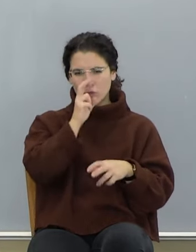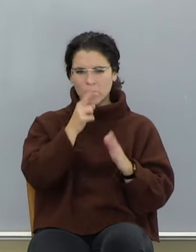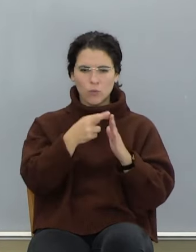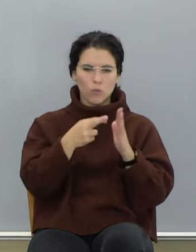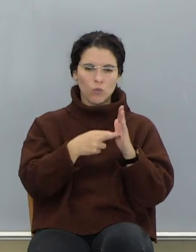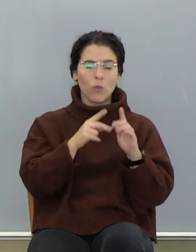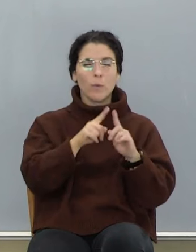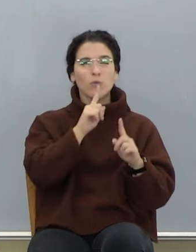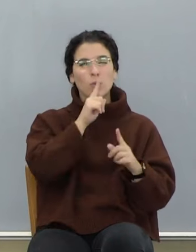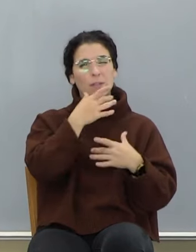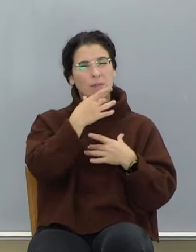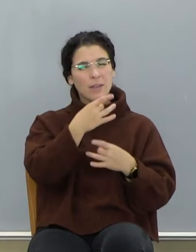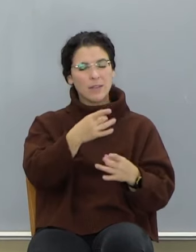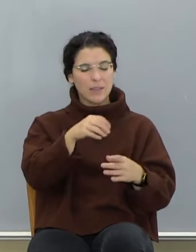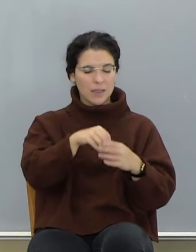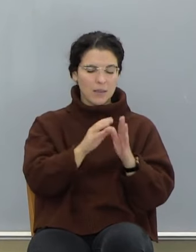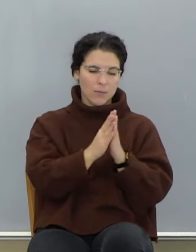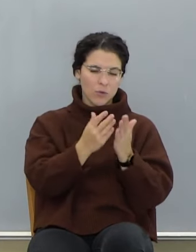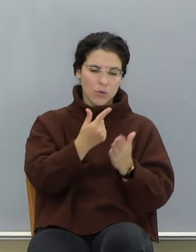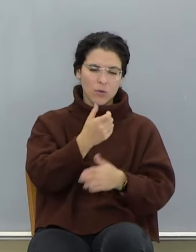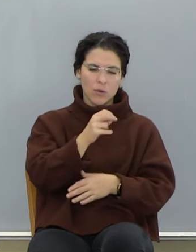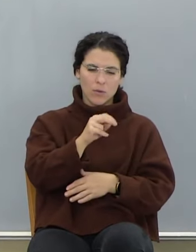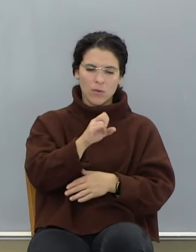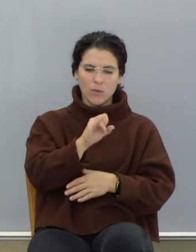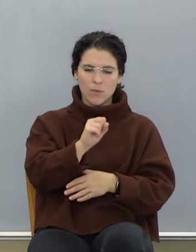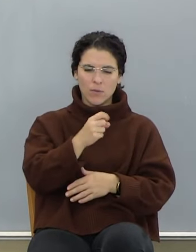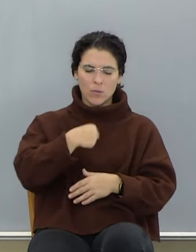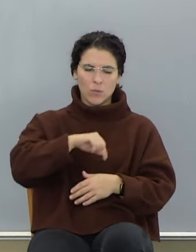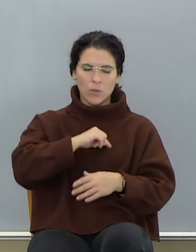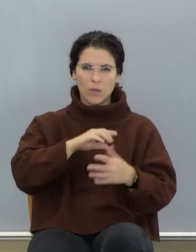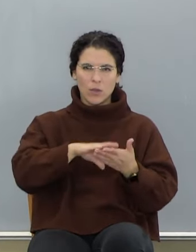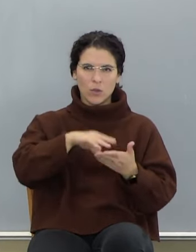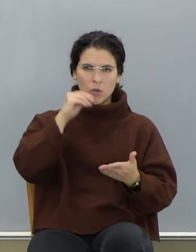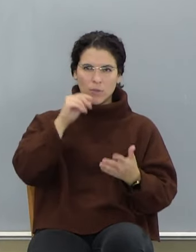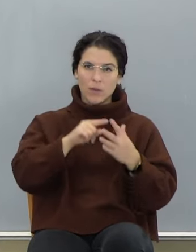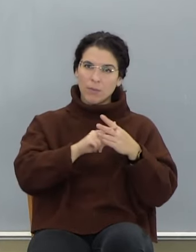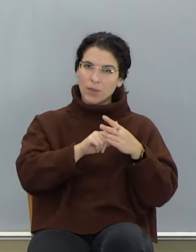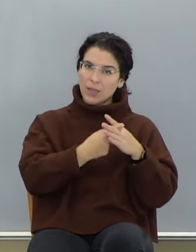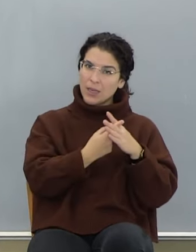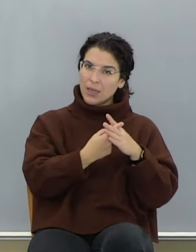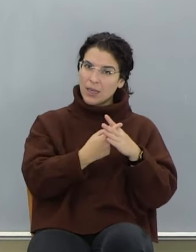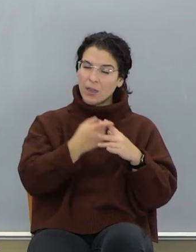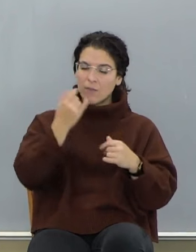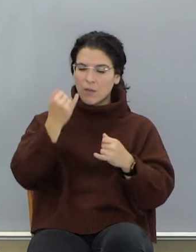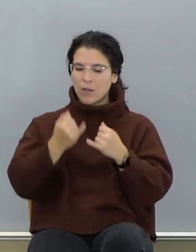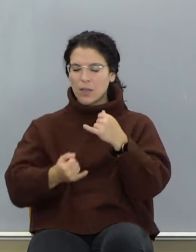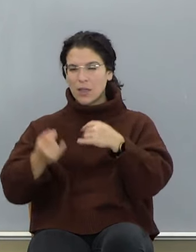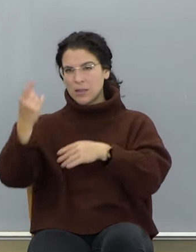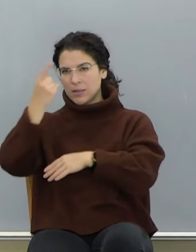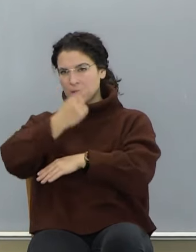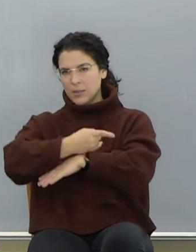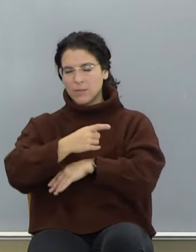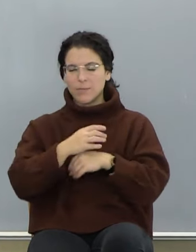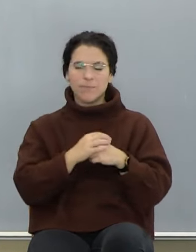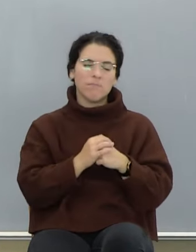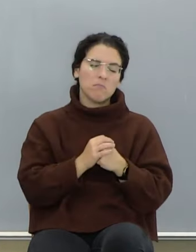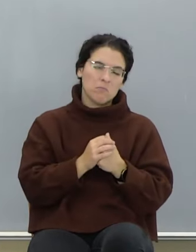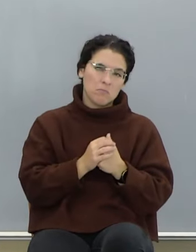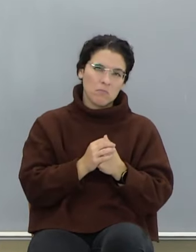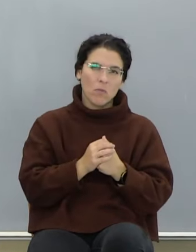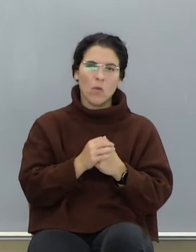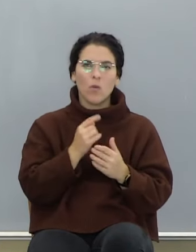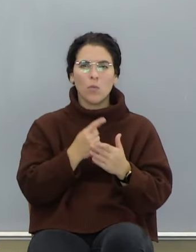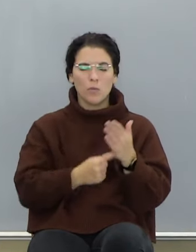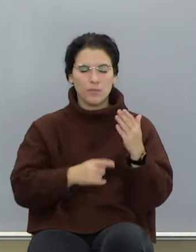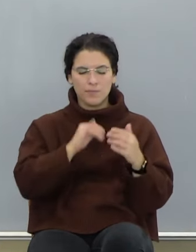in the book of Genesis, the beginning, we learn about the beginning of the last days, okay? So what